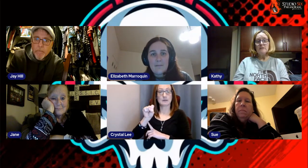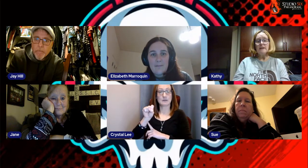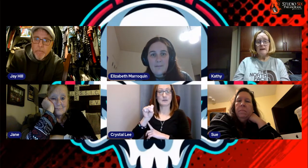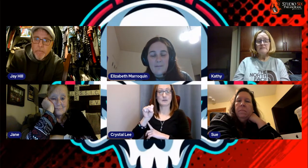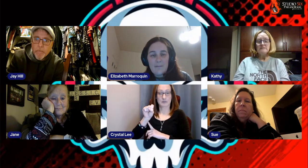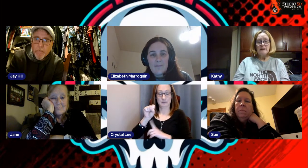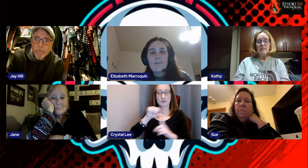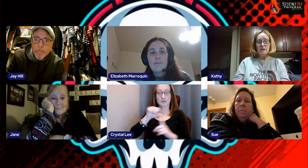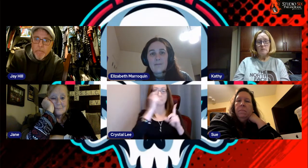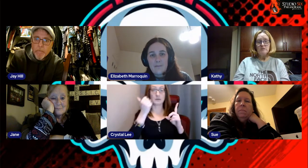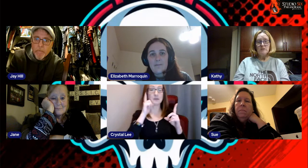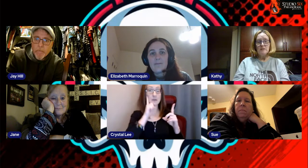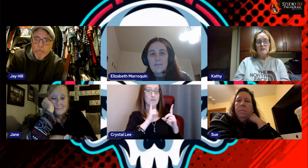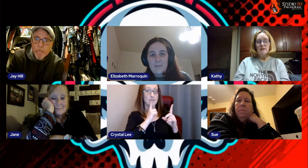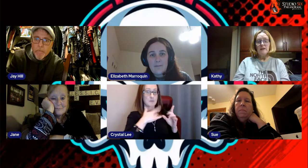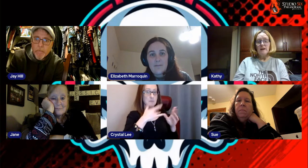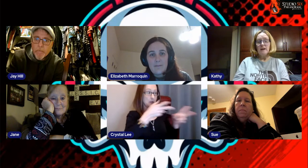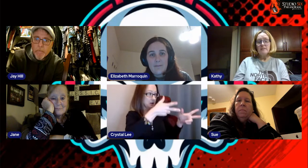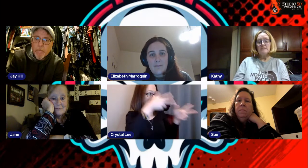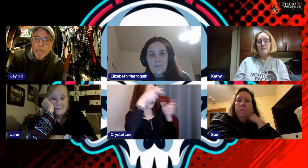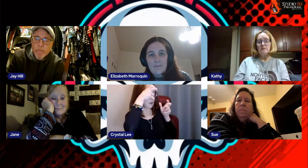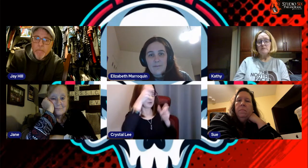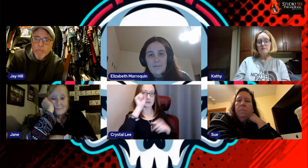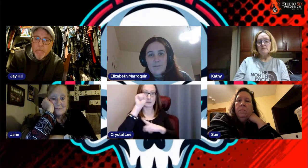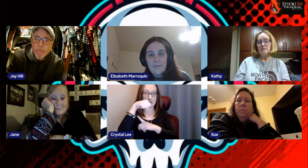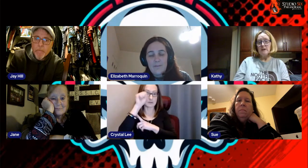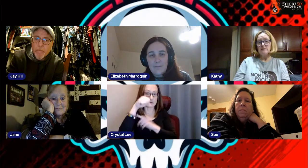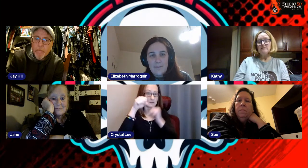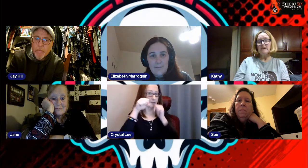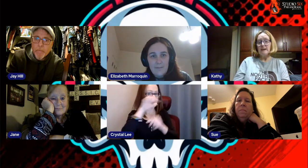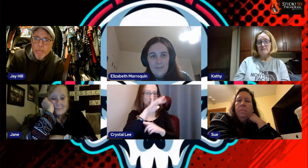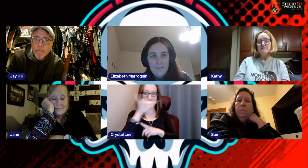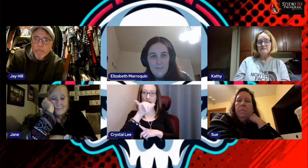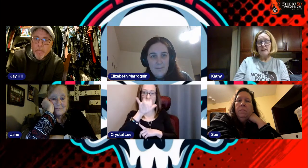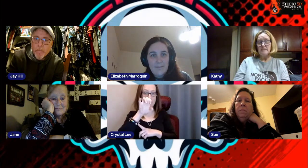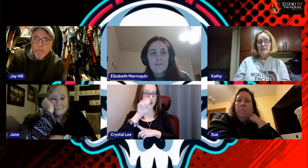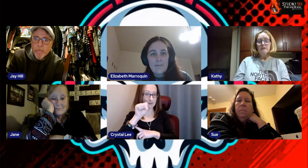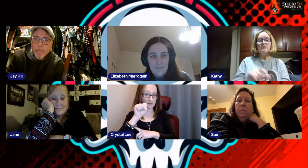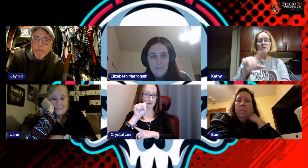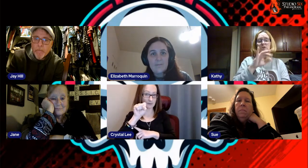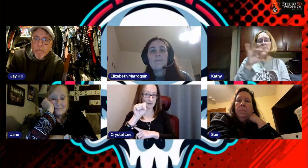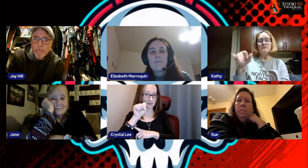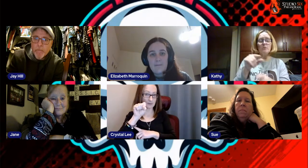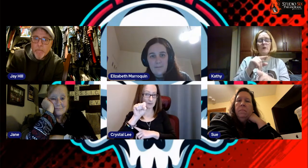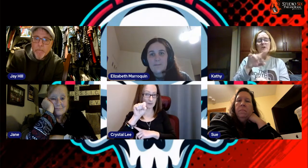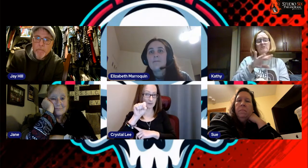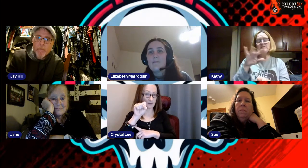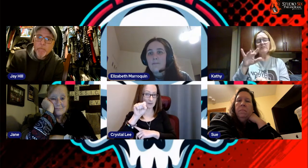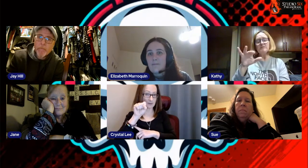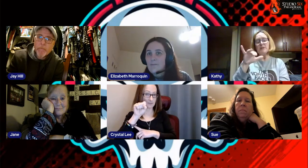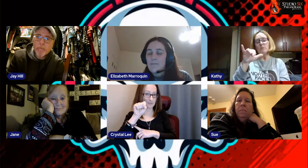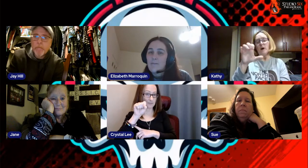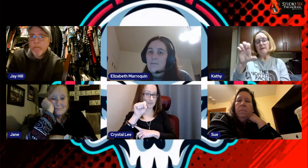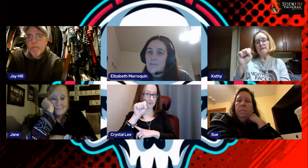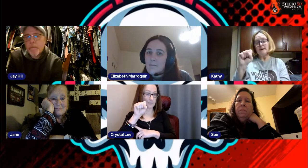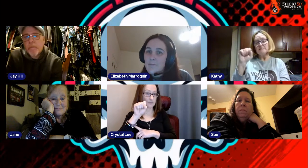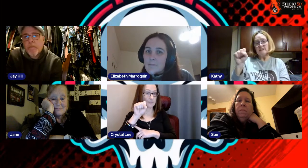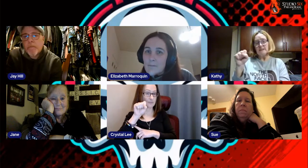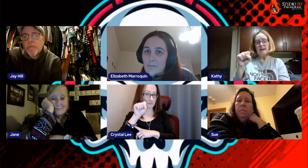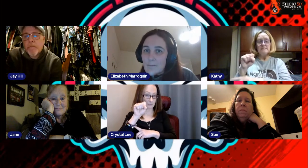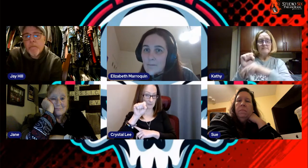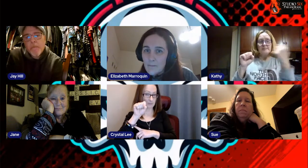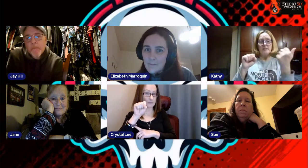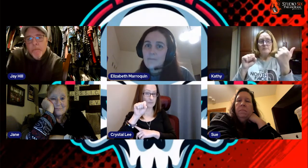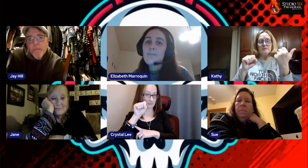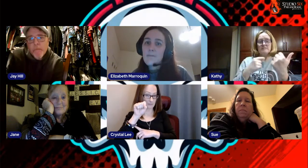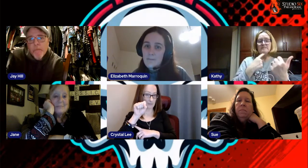So you say yes in sign language. And the deaf person will say yes in sign. So you have to, she's pretty telling why yes to say